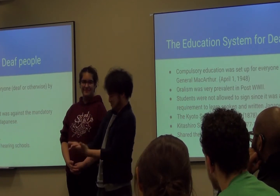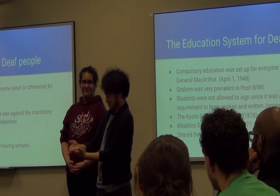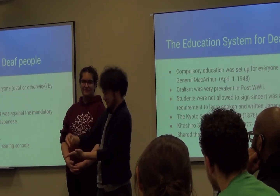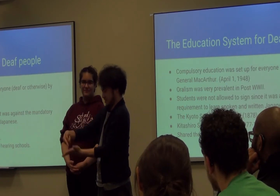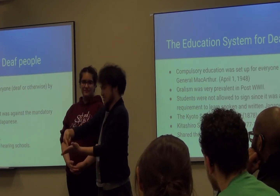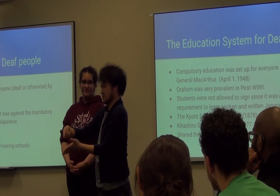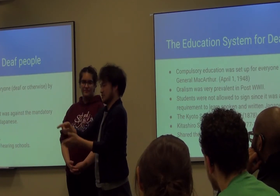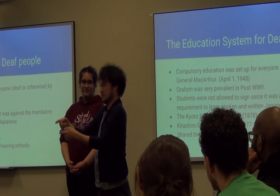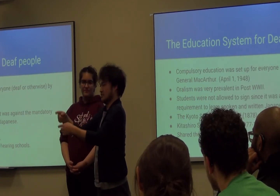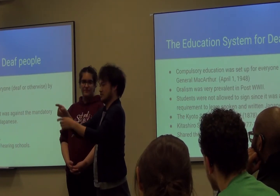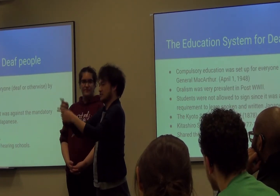I mean,